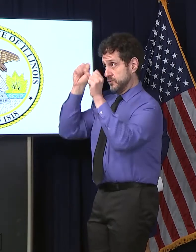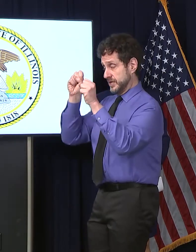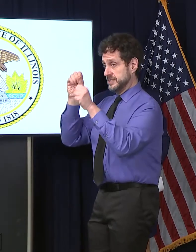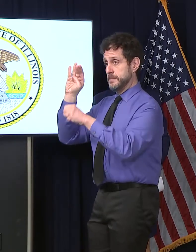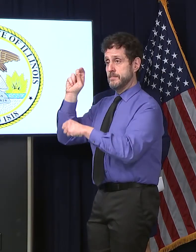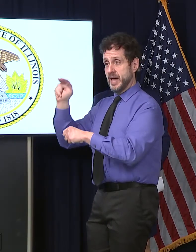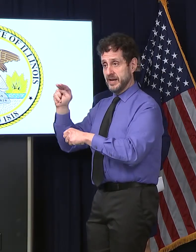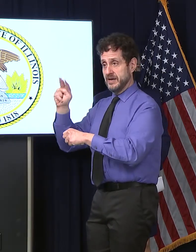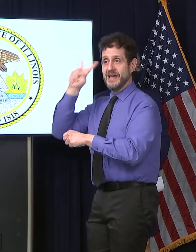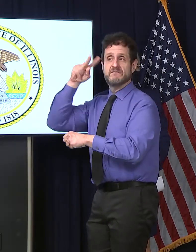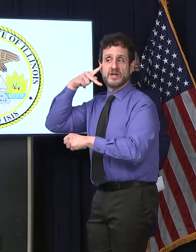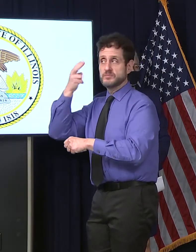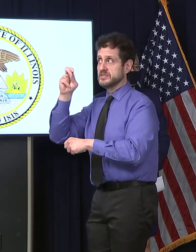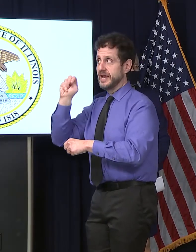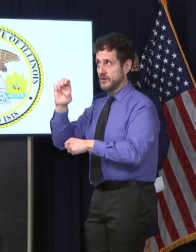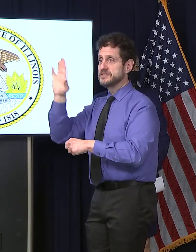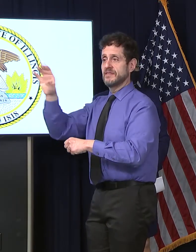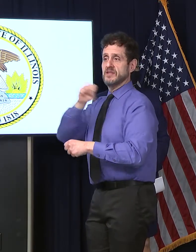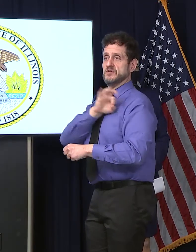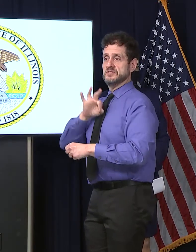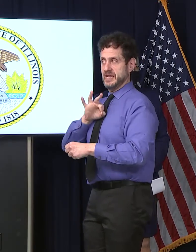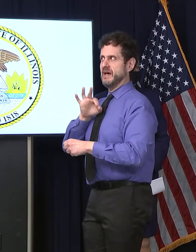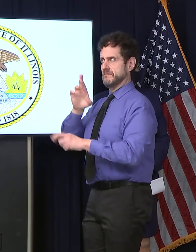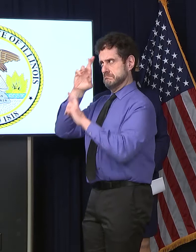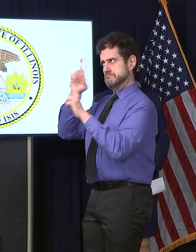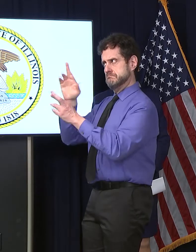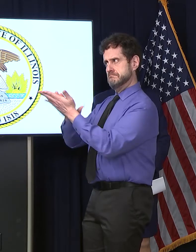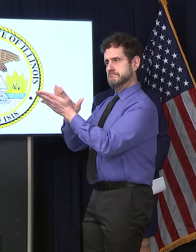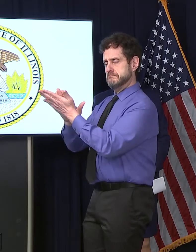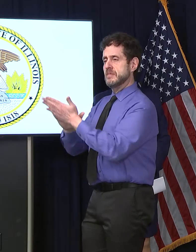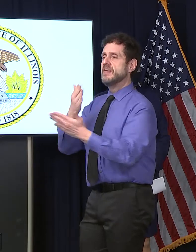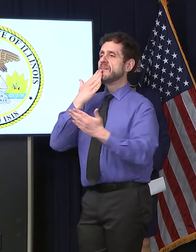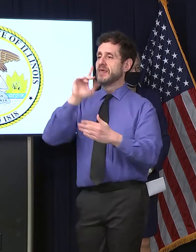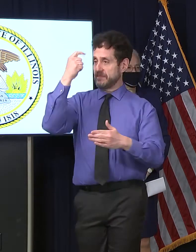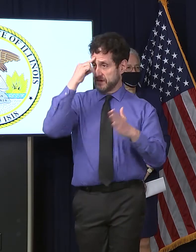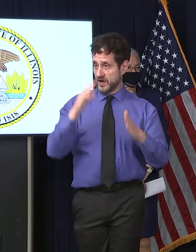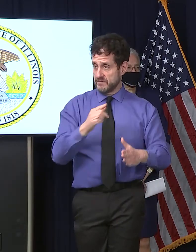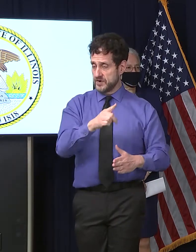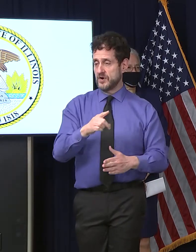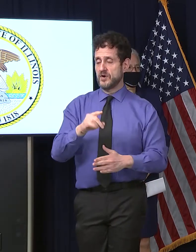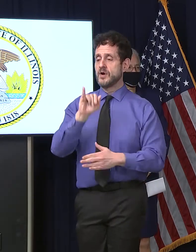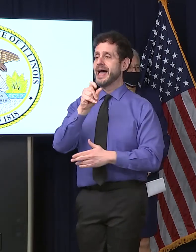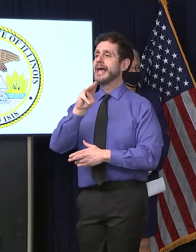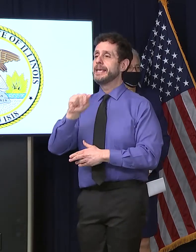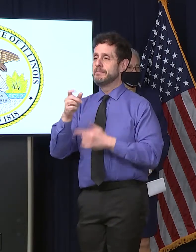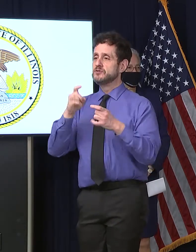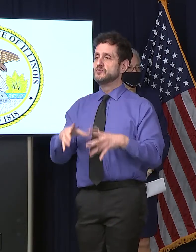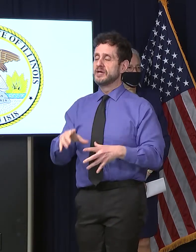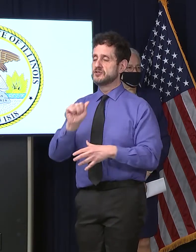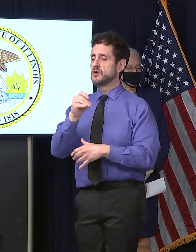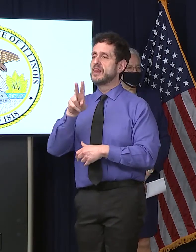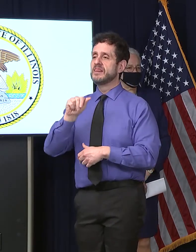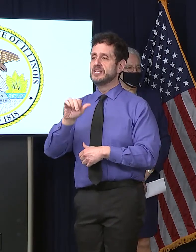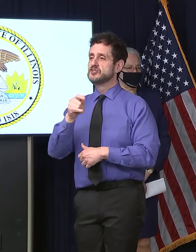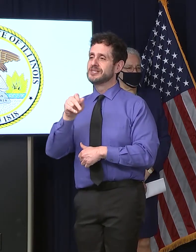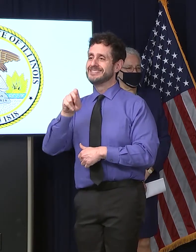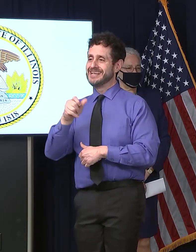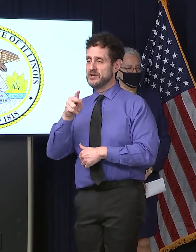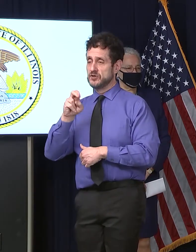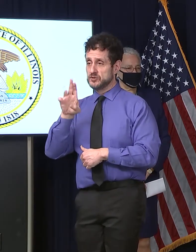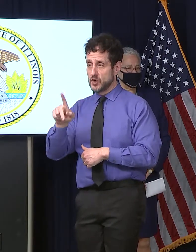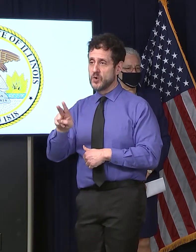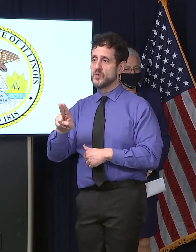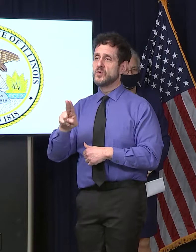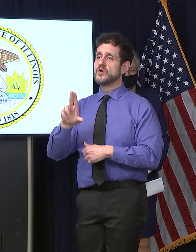and Harris administration and thank Governor Pritzker, IEMA Director Alicia Tate Nadeau, Cook County Board